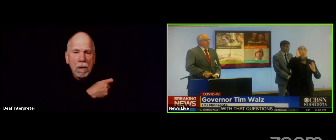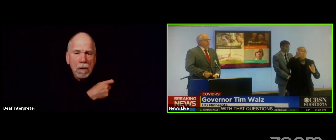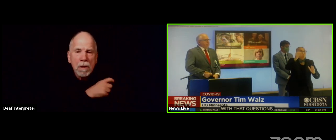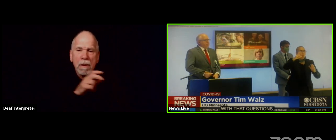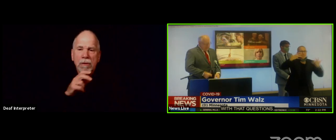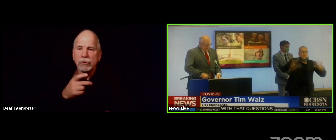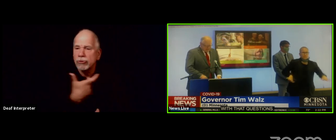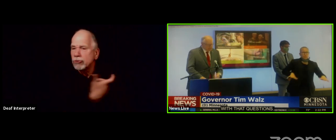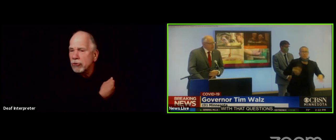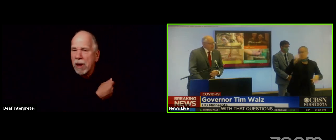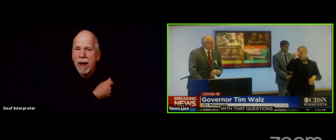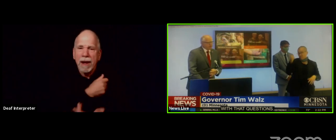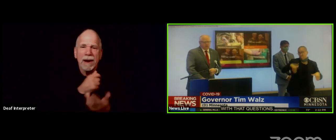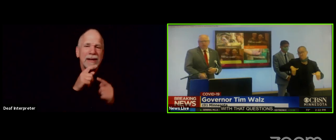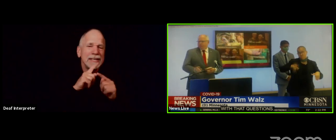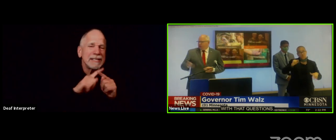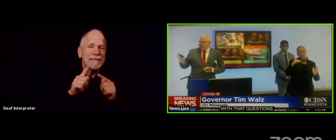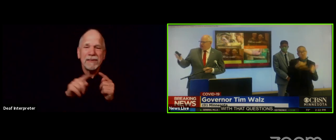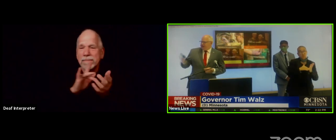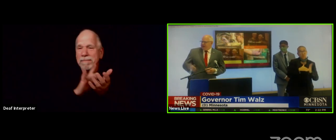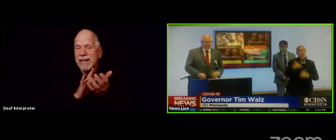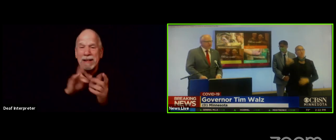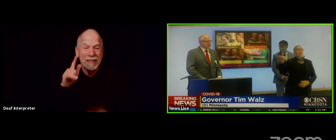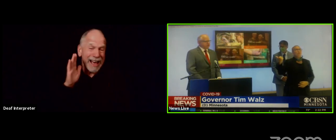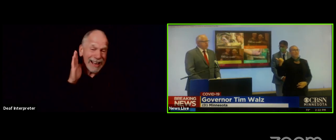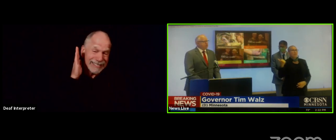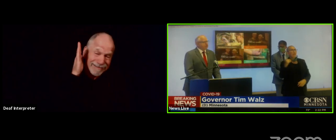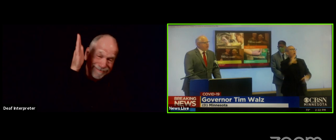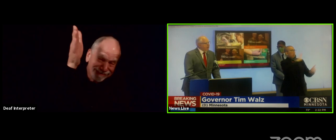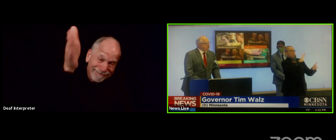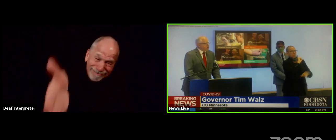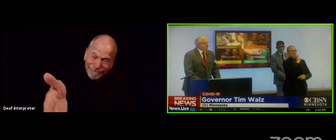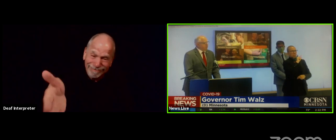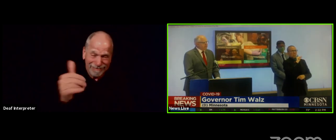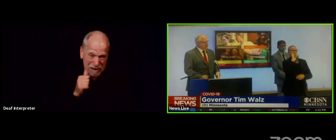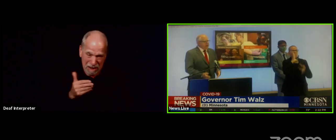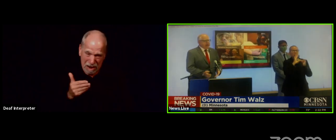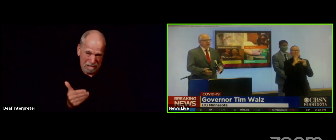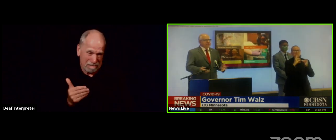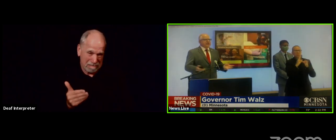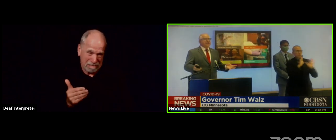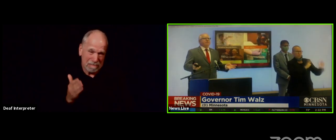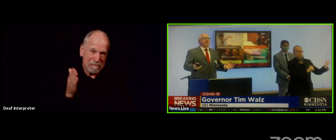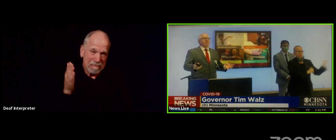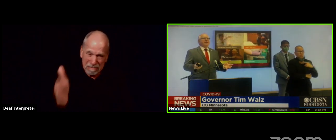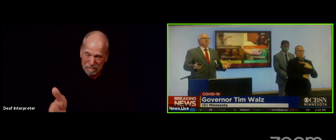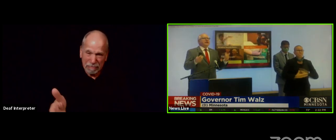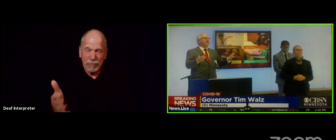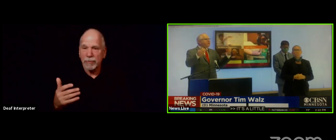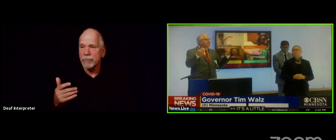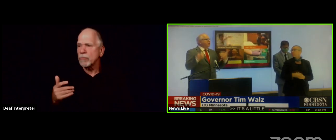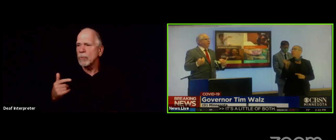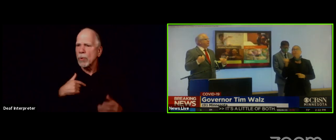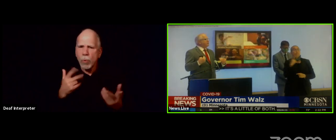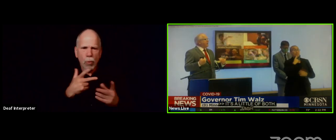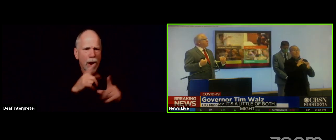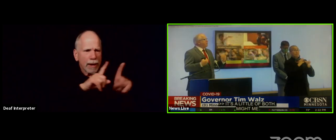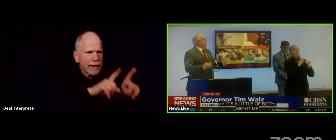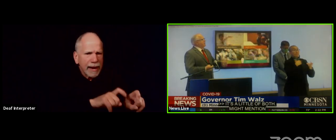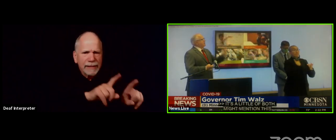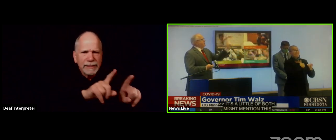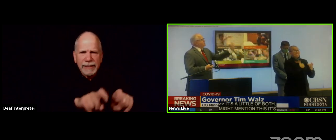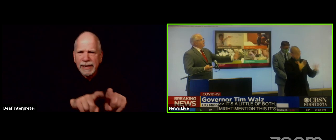demand? Yes. And it's a little of both. And Jan might mention this. It's a really great question because it was getting up the capacity, getting people into